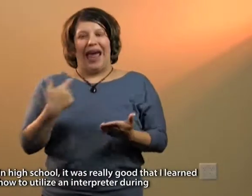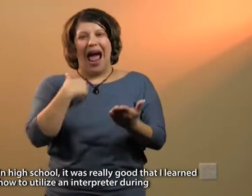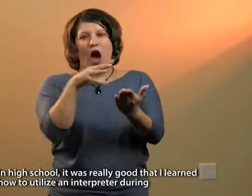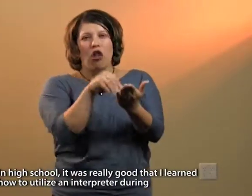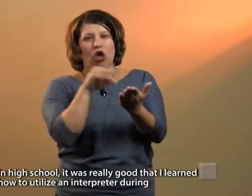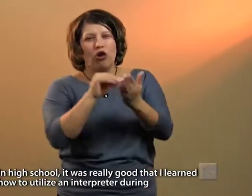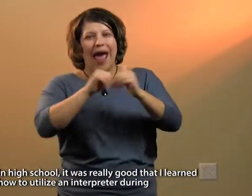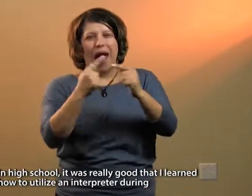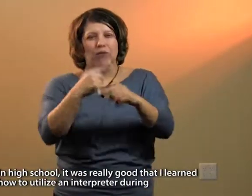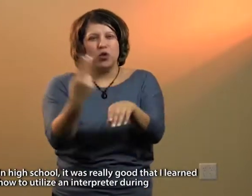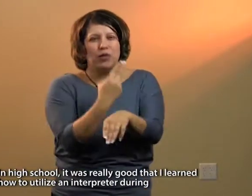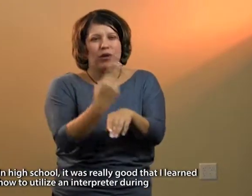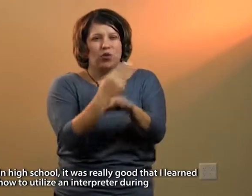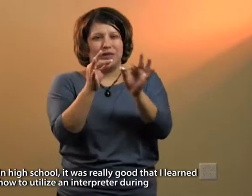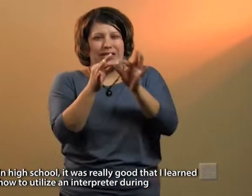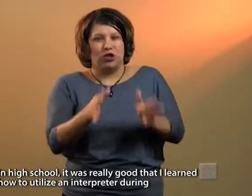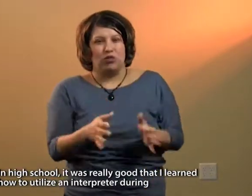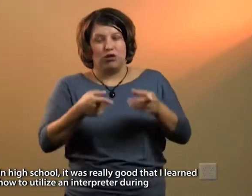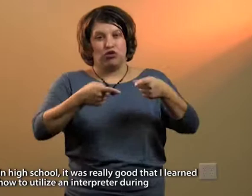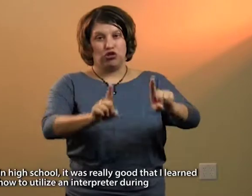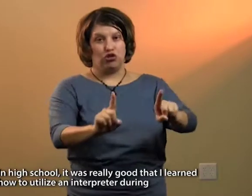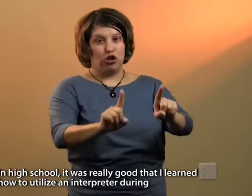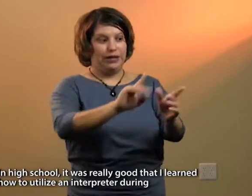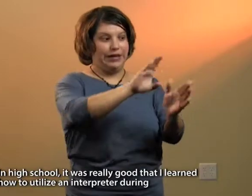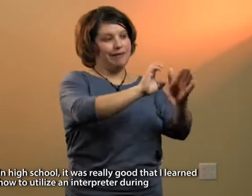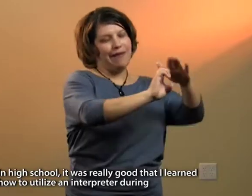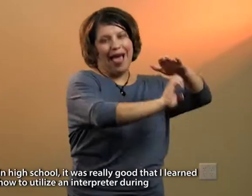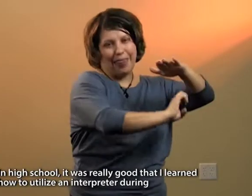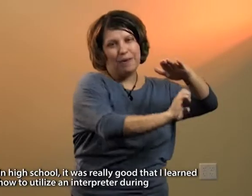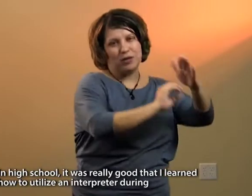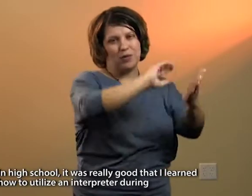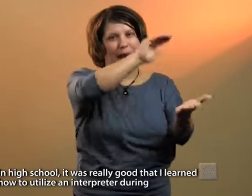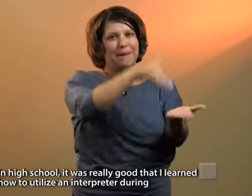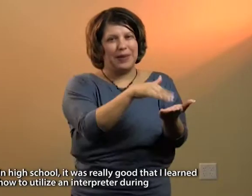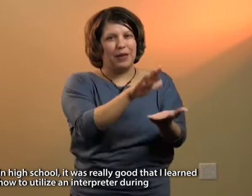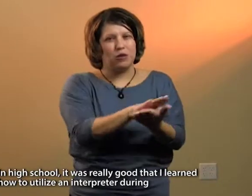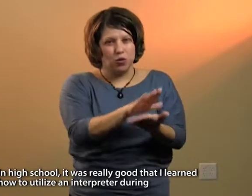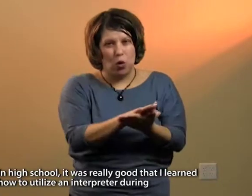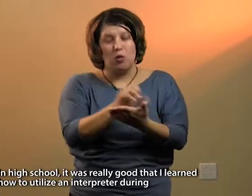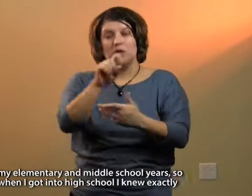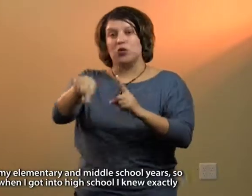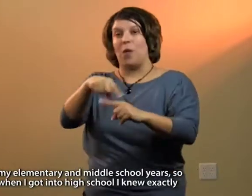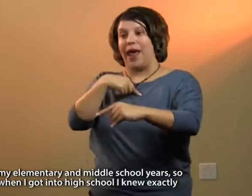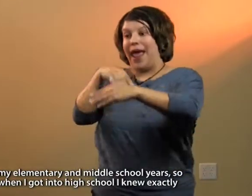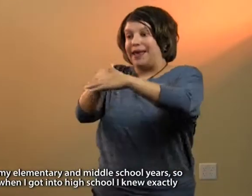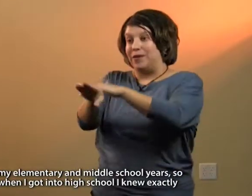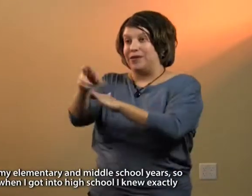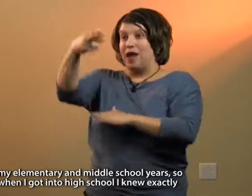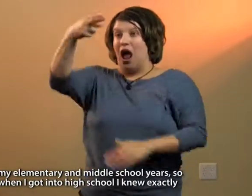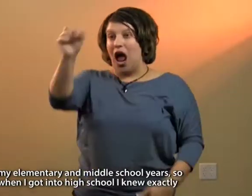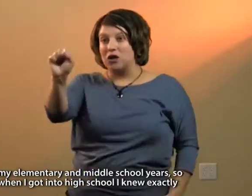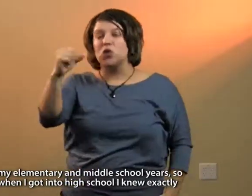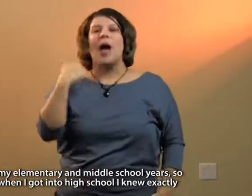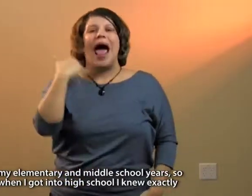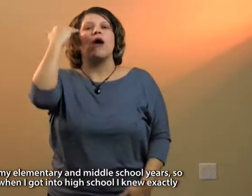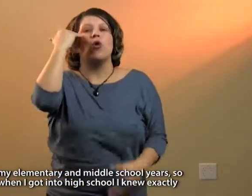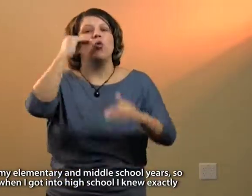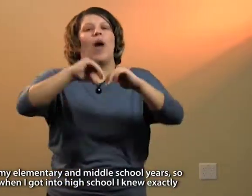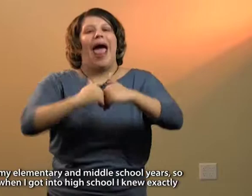And in high school, was really good that I learned how to utilize an interpreter During my elementary and middle school years So when I got into